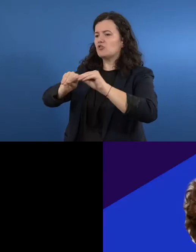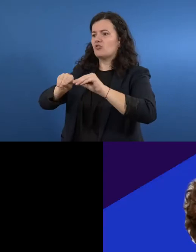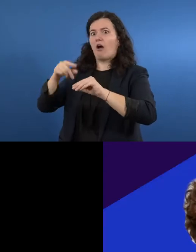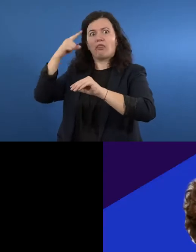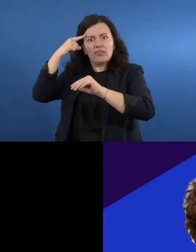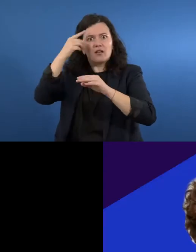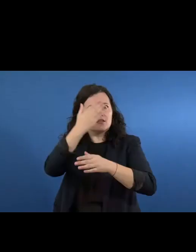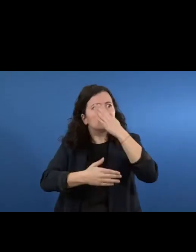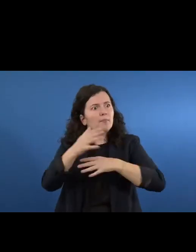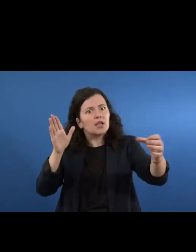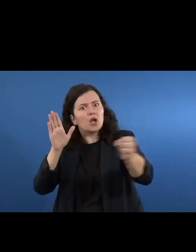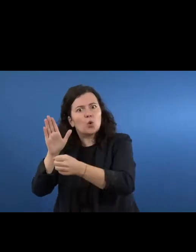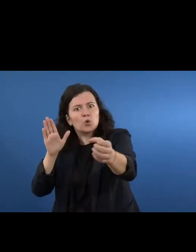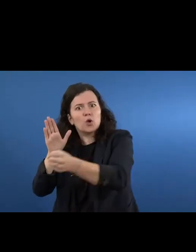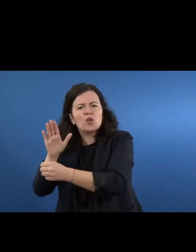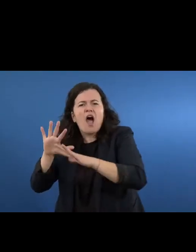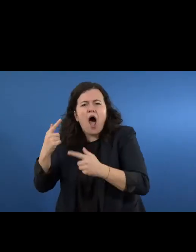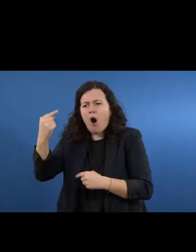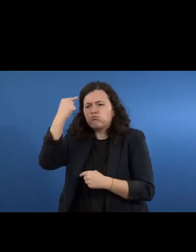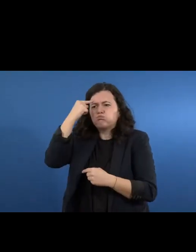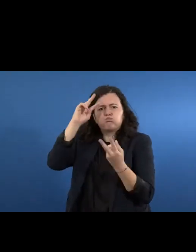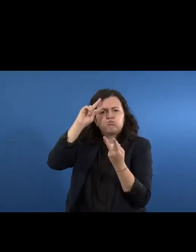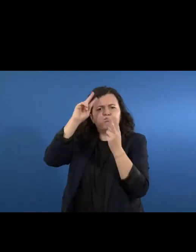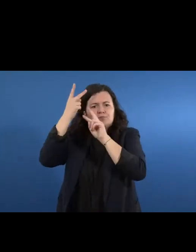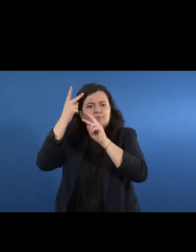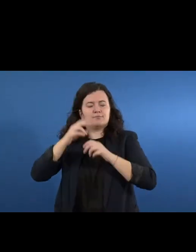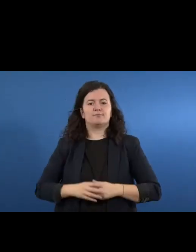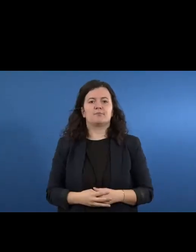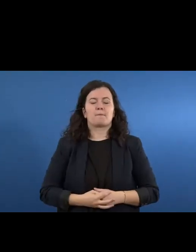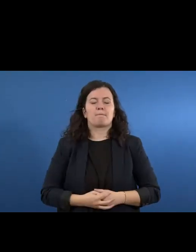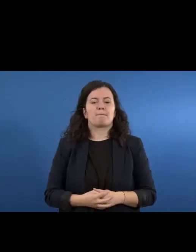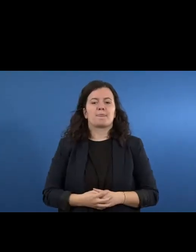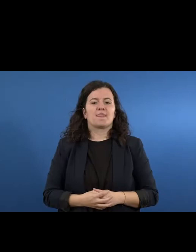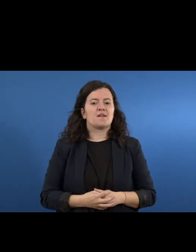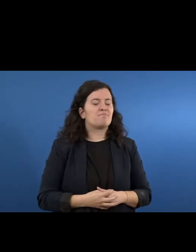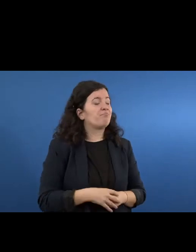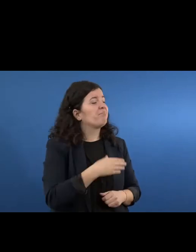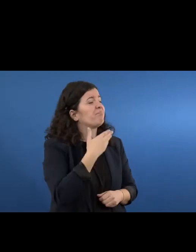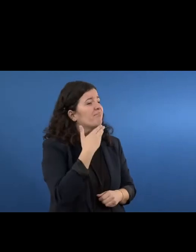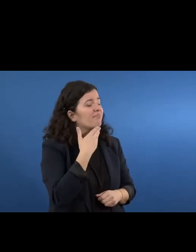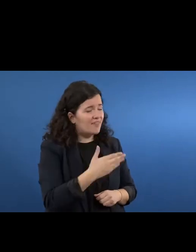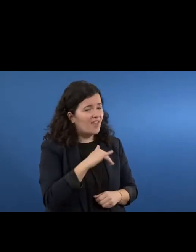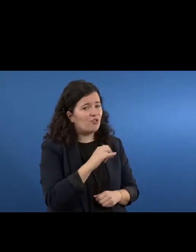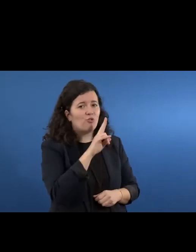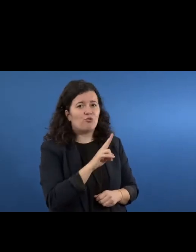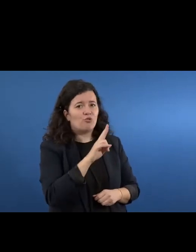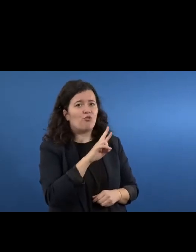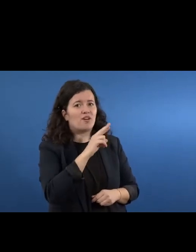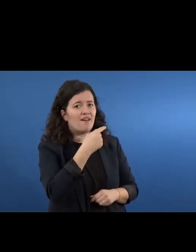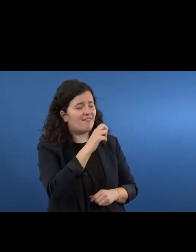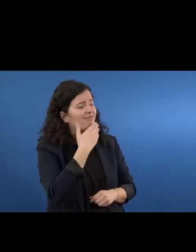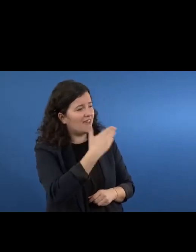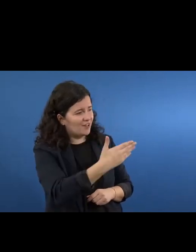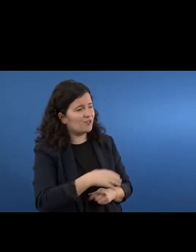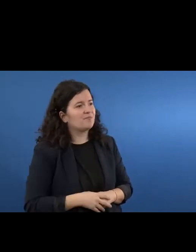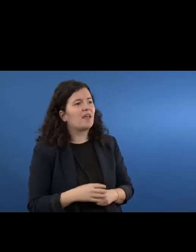are. Thank you, Jürgen. So here we are more looking at how digital skills, or as you